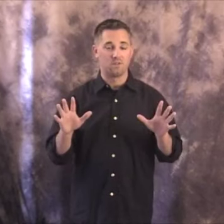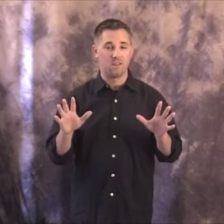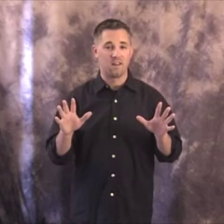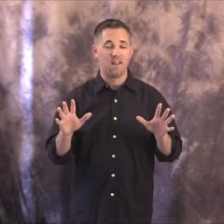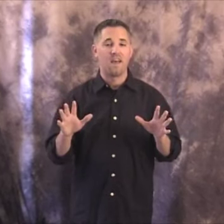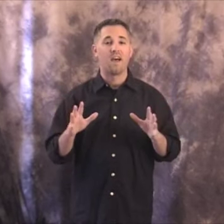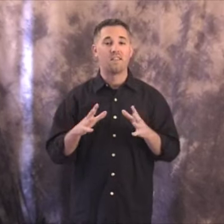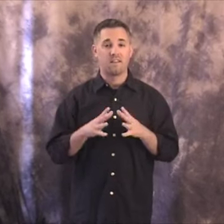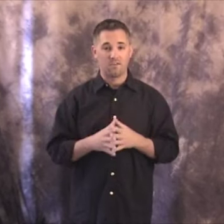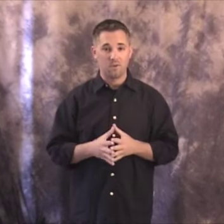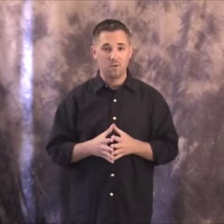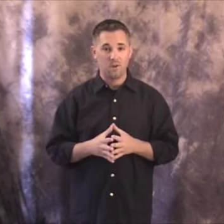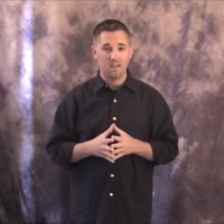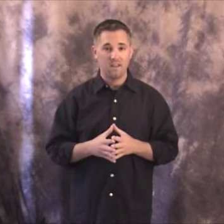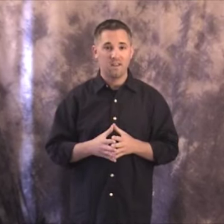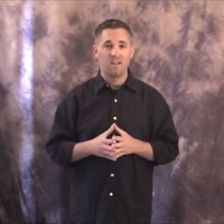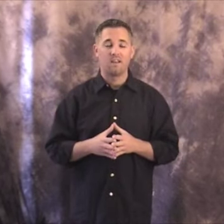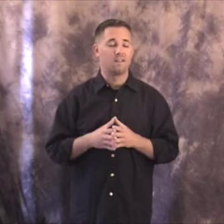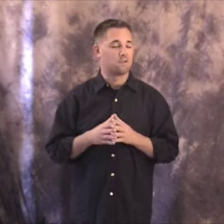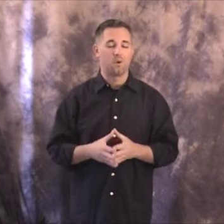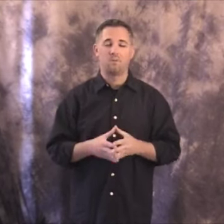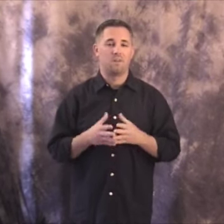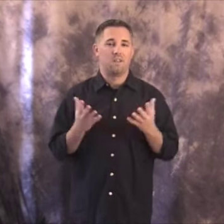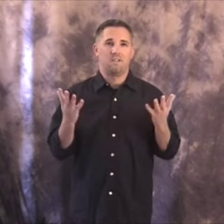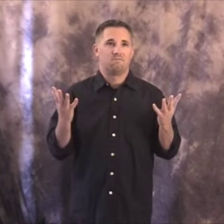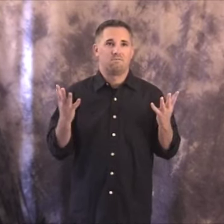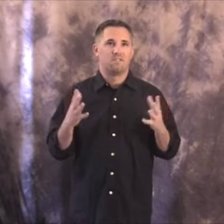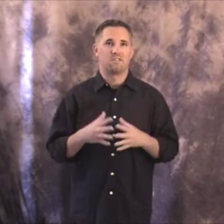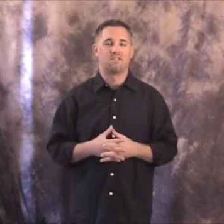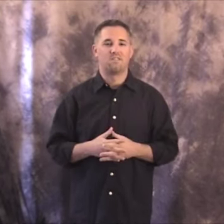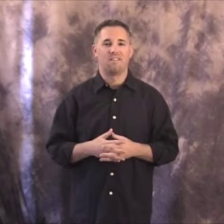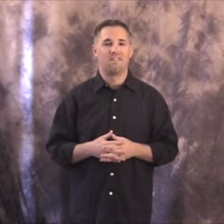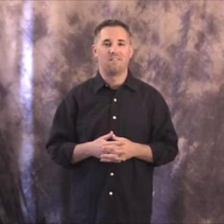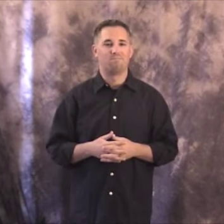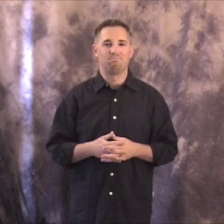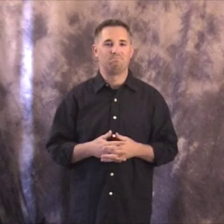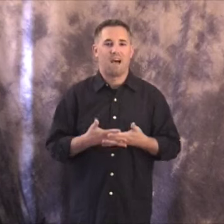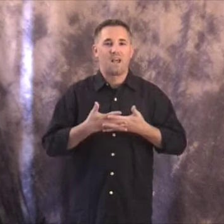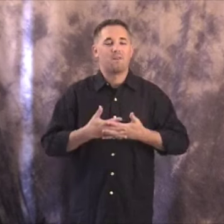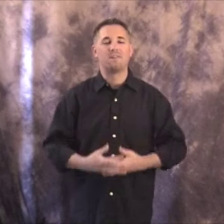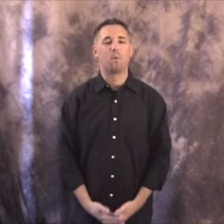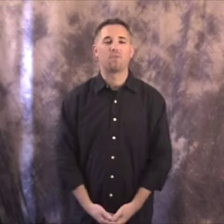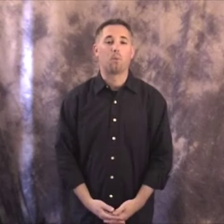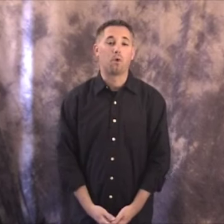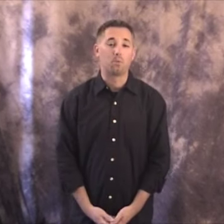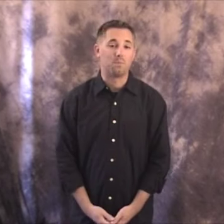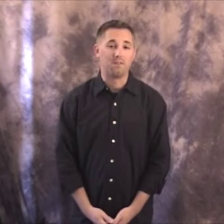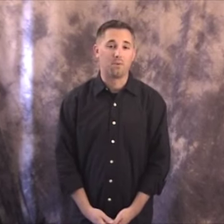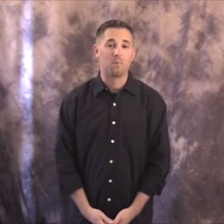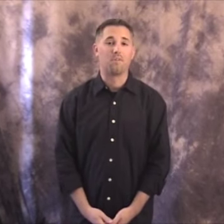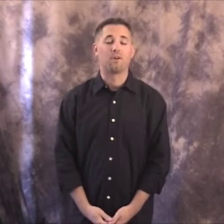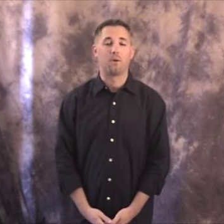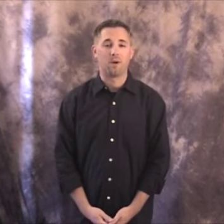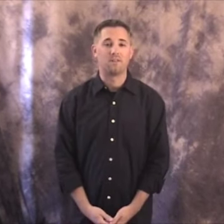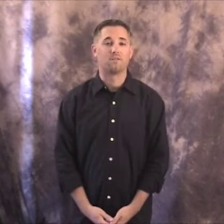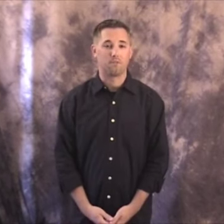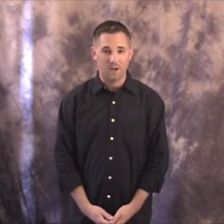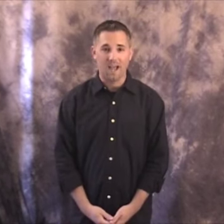unison. And the deaf community is going to be just, I don't even know what the word would be for it, but they're going to freak